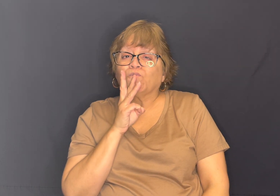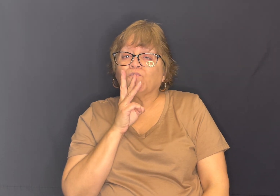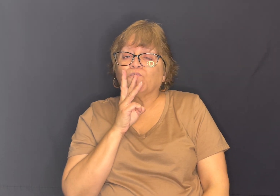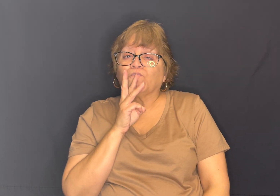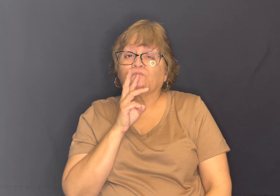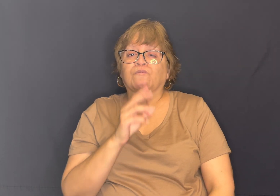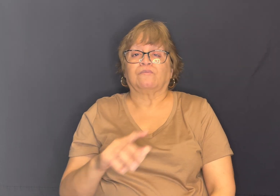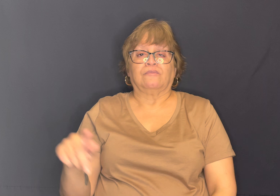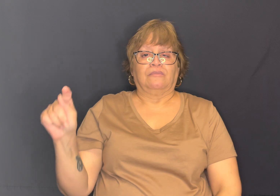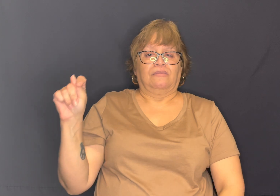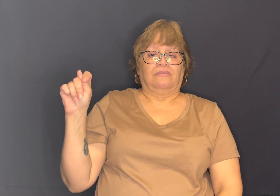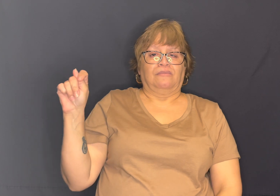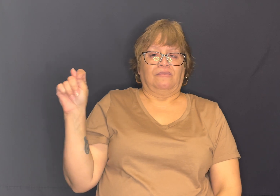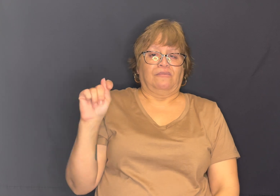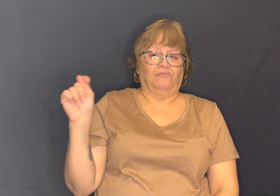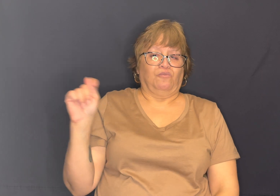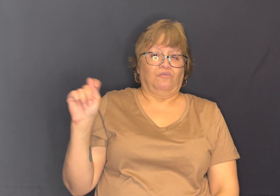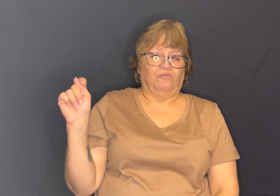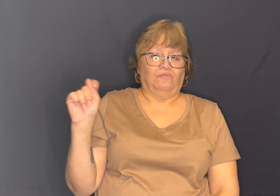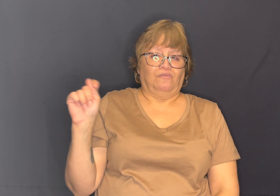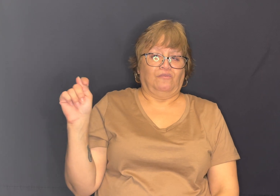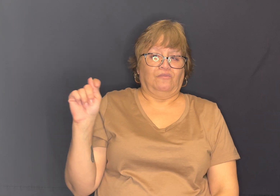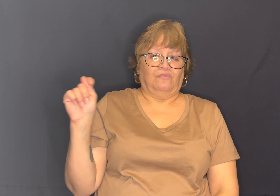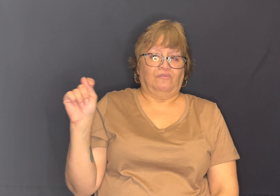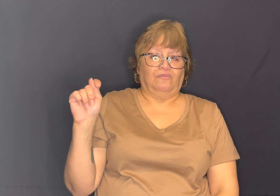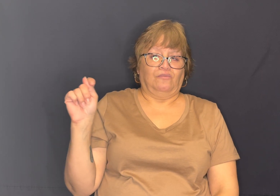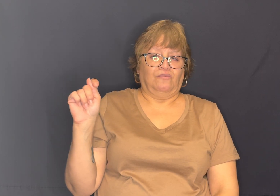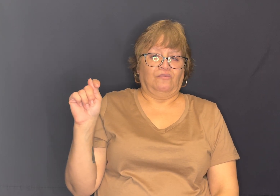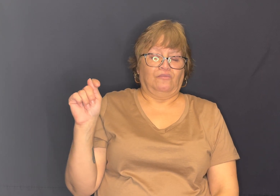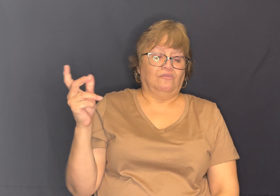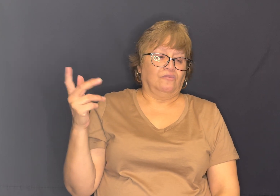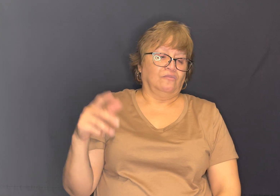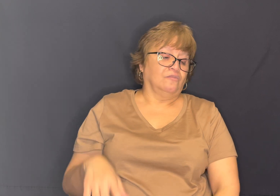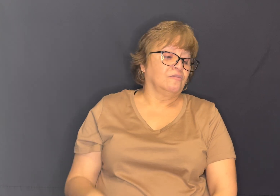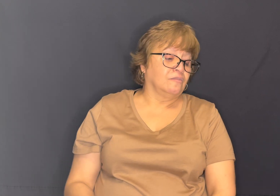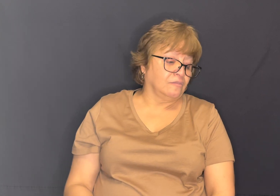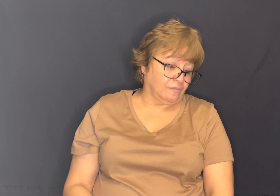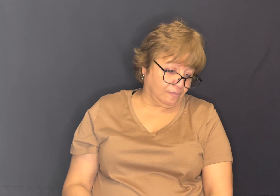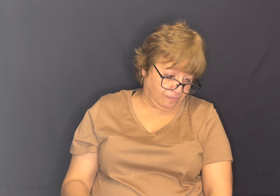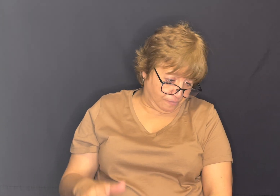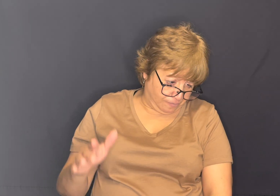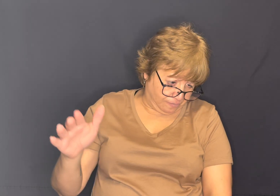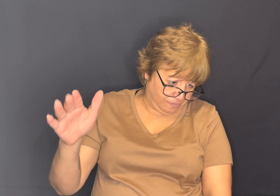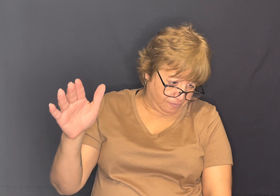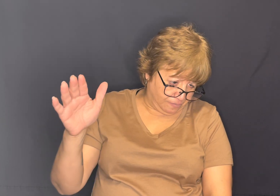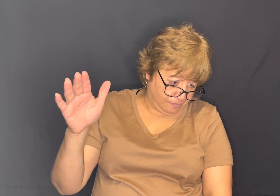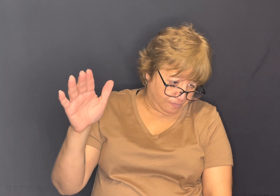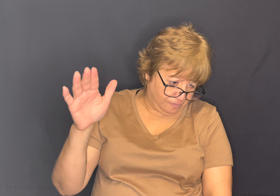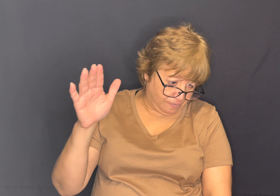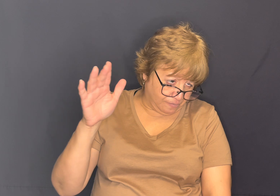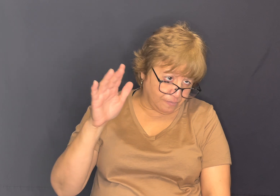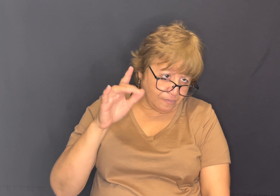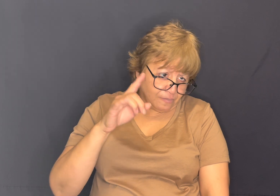Water. The W hand on the chin. Toilet or bathroom or restroom. The letter T shaken to the